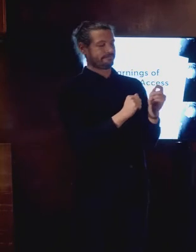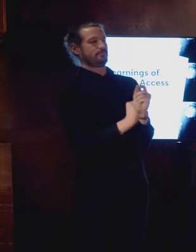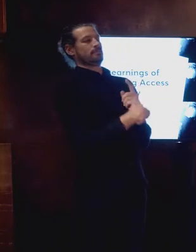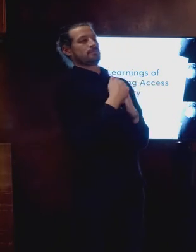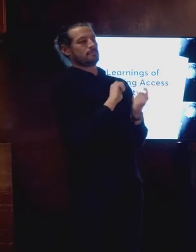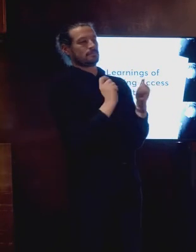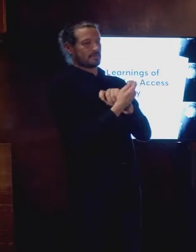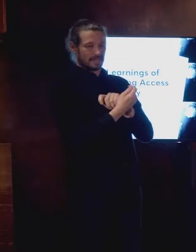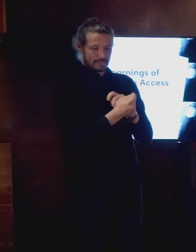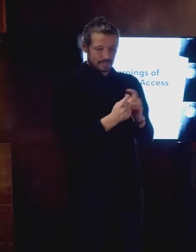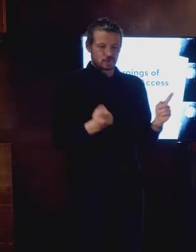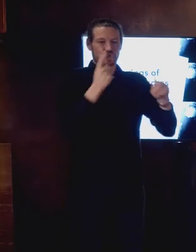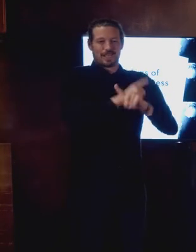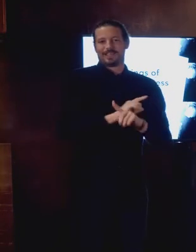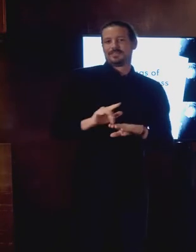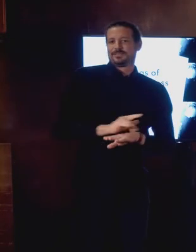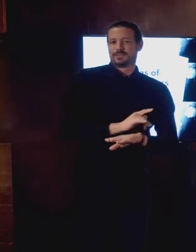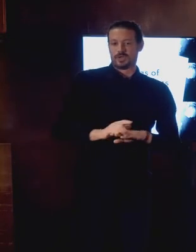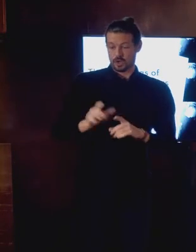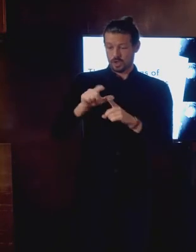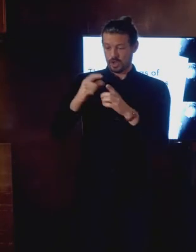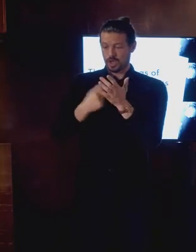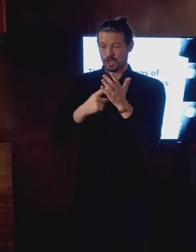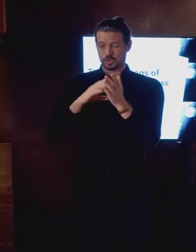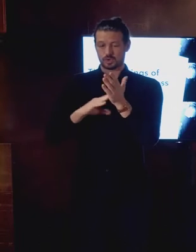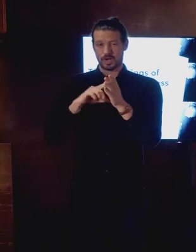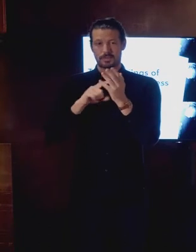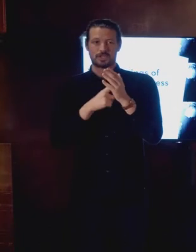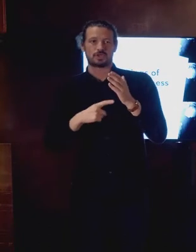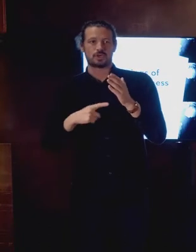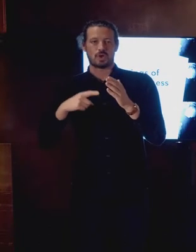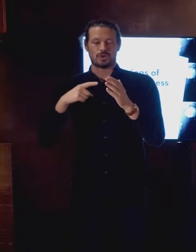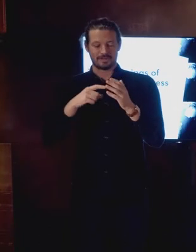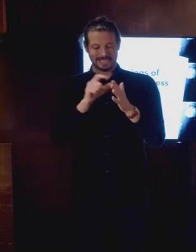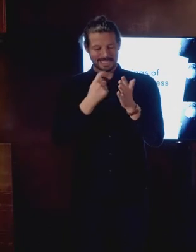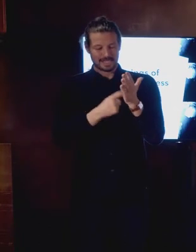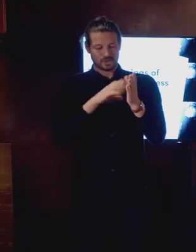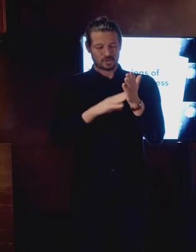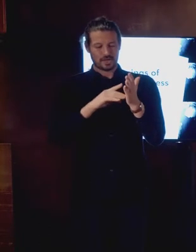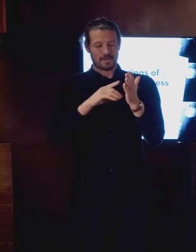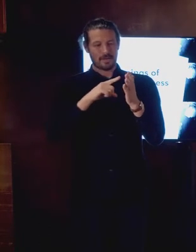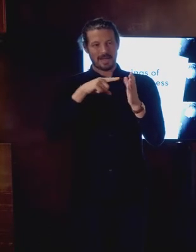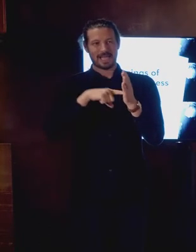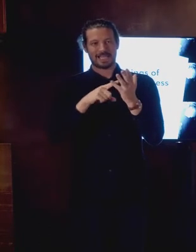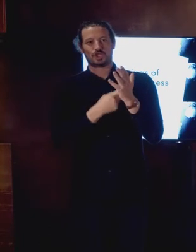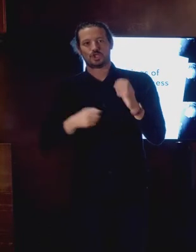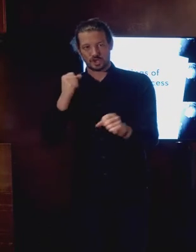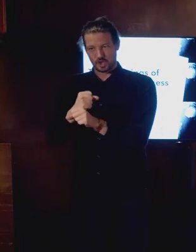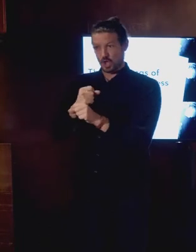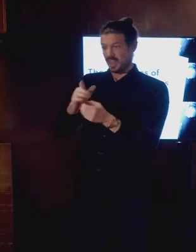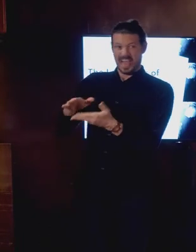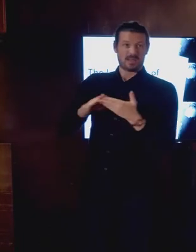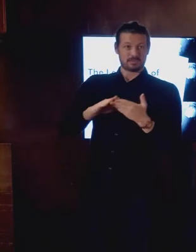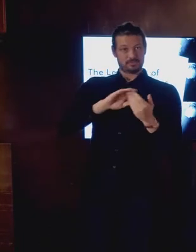to change the sense of the show. So dramaturgically, we're in a place that we were really happy with because instead of...